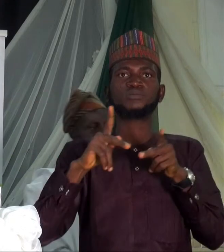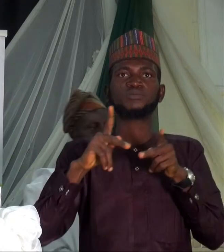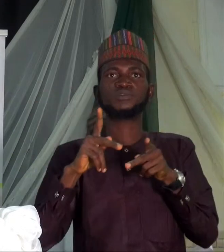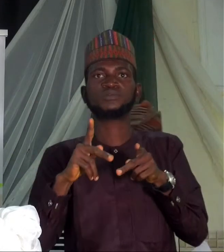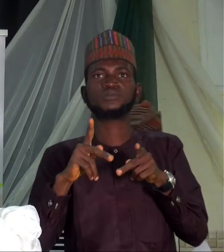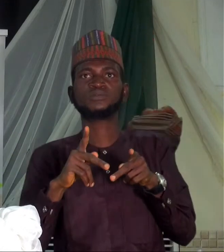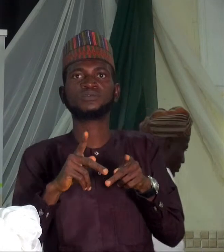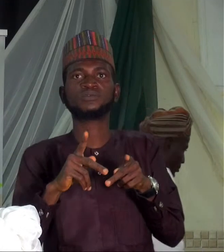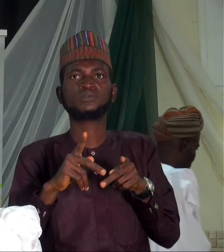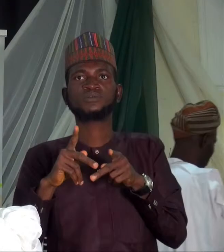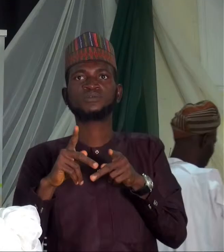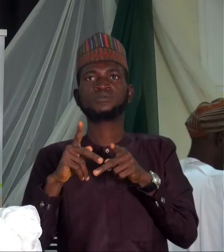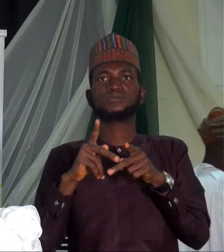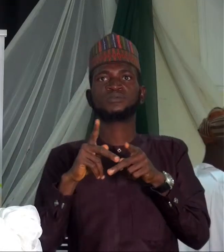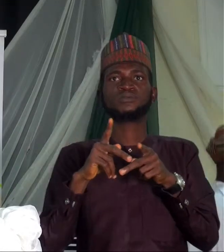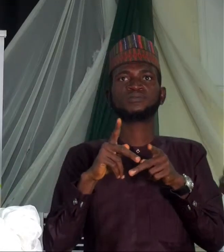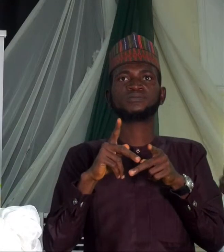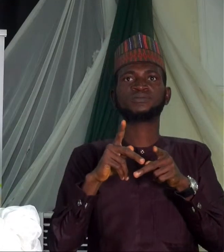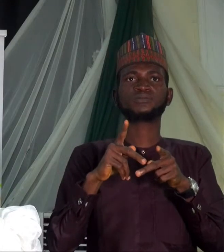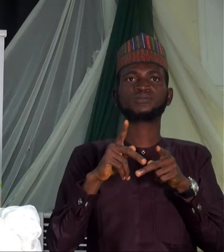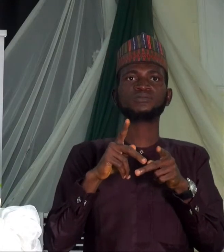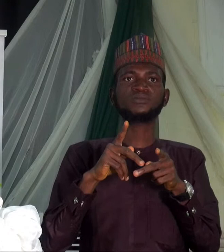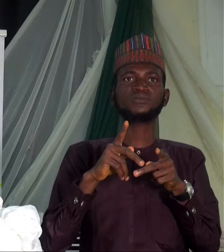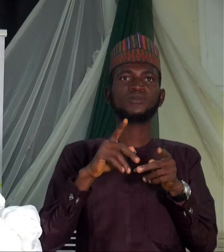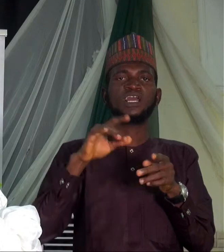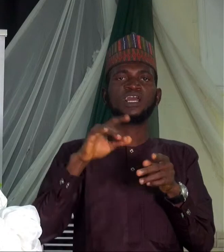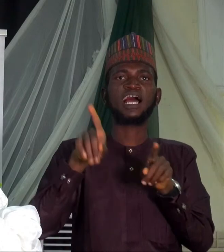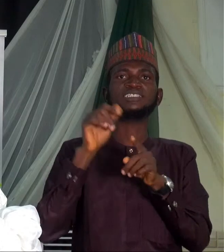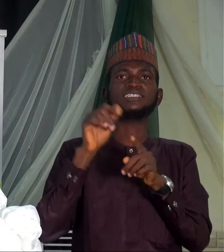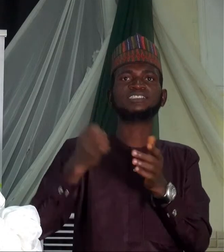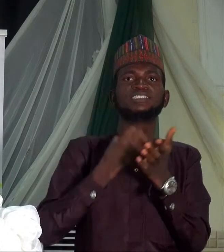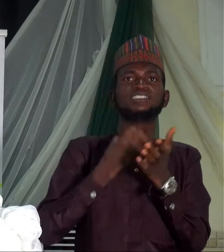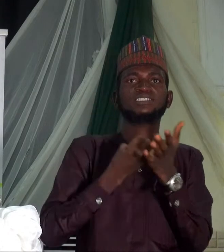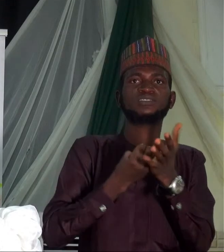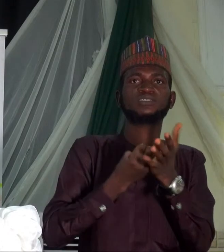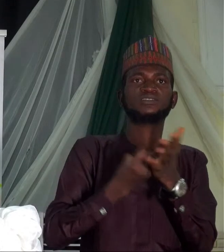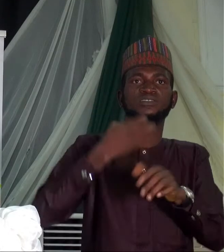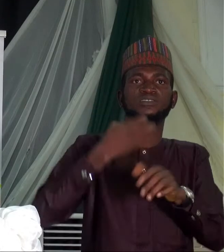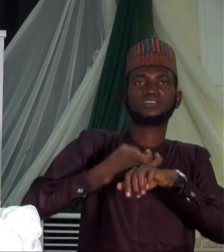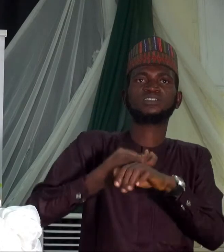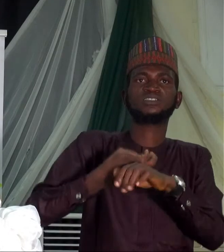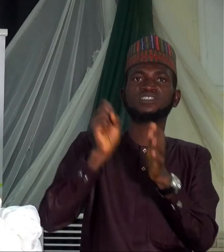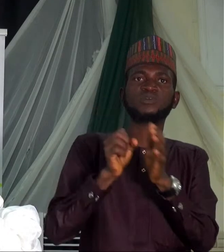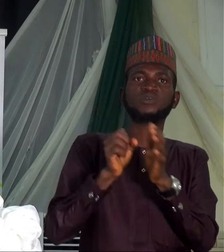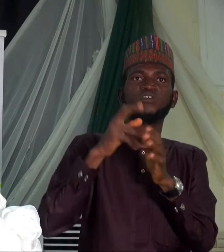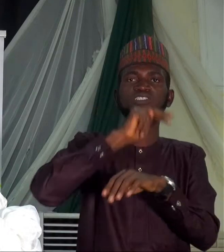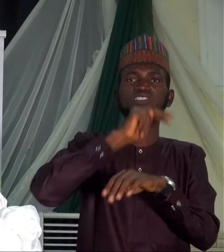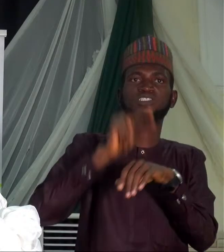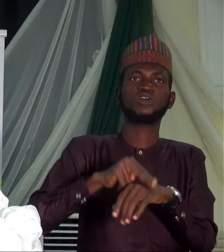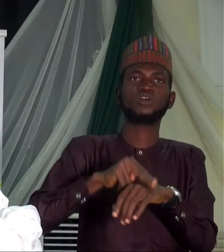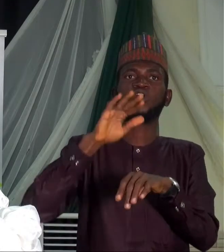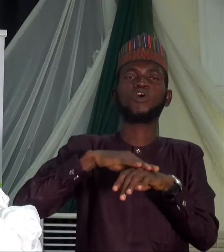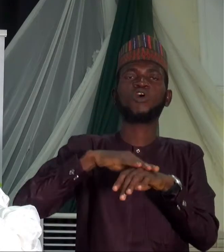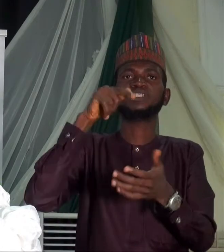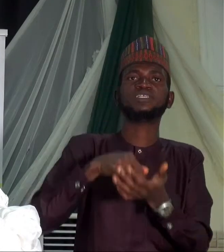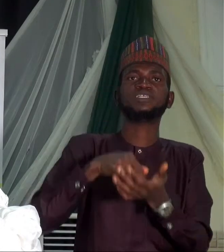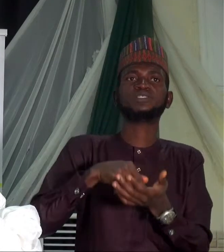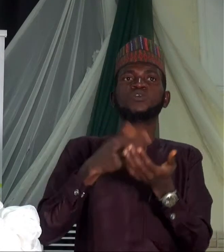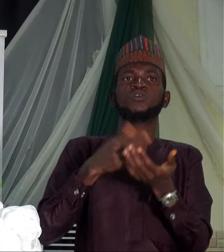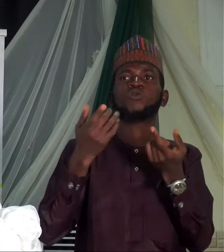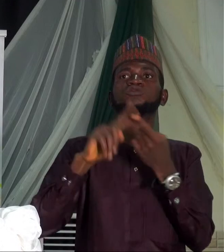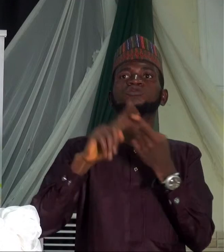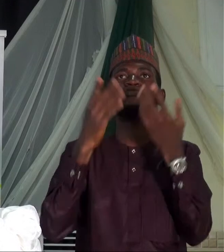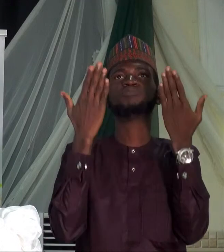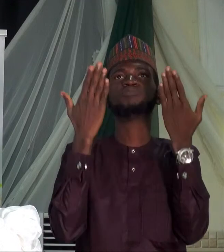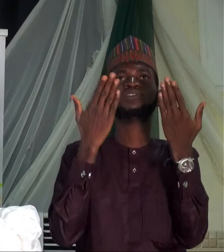excruciating economic hardship resulting from the bad shape of nation's economy. On this note, I want to crave